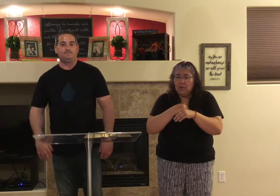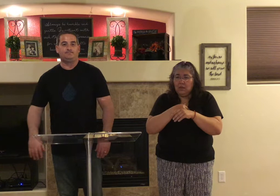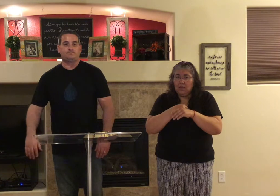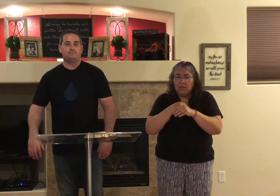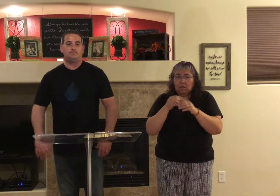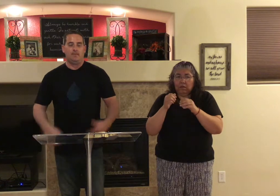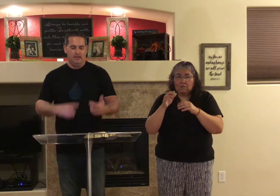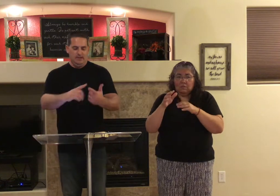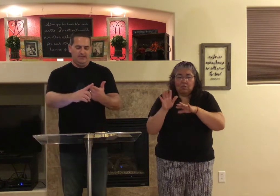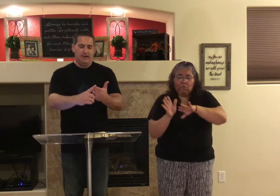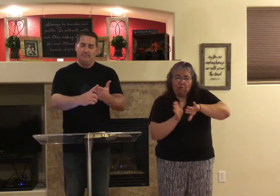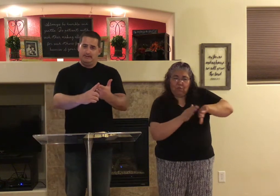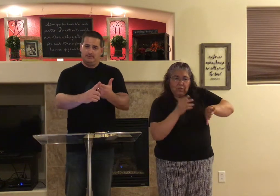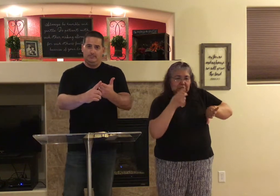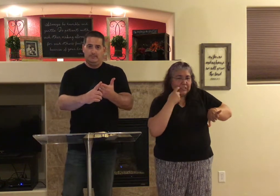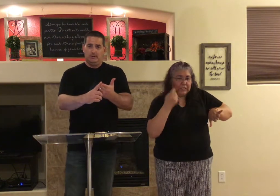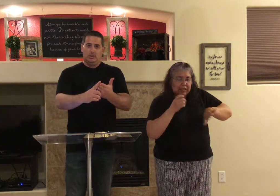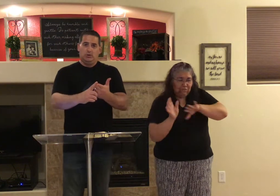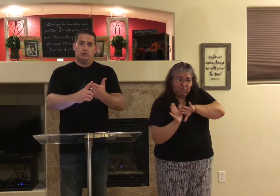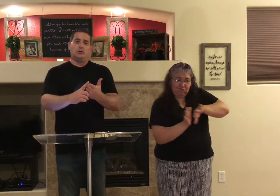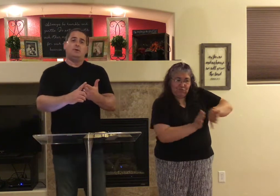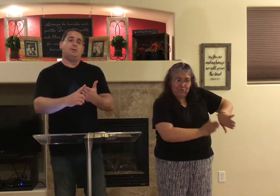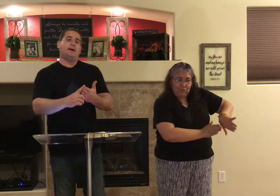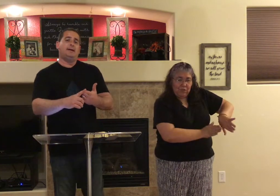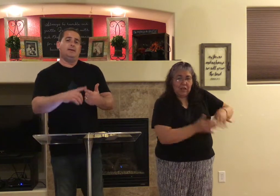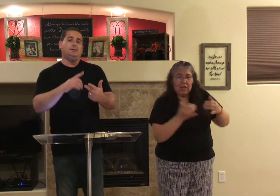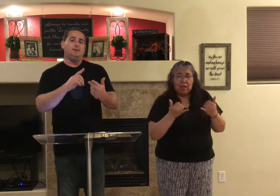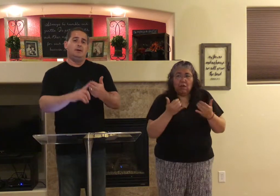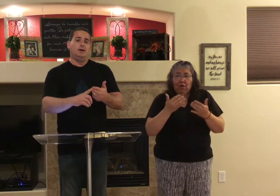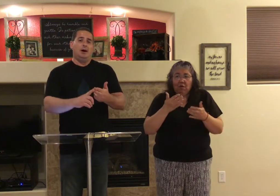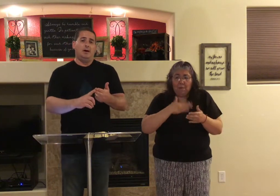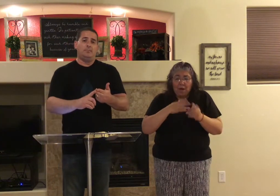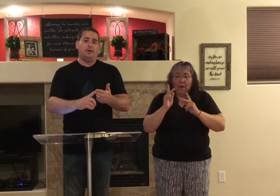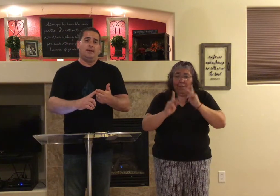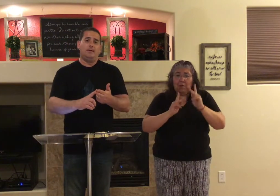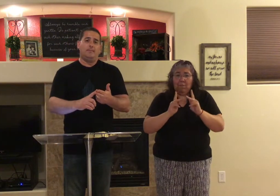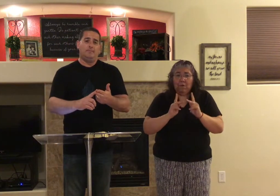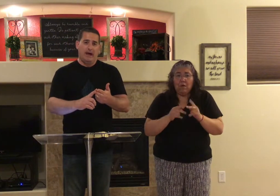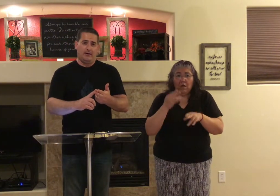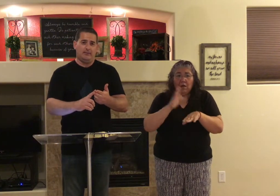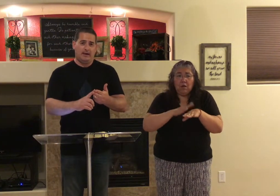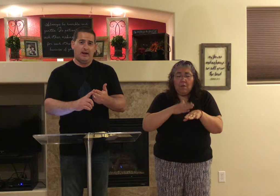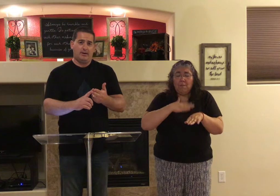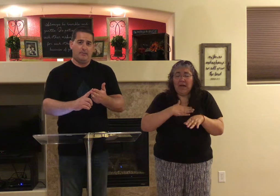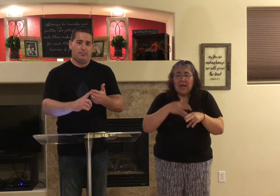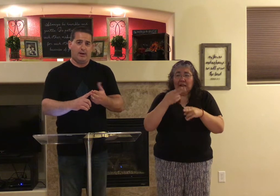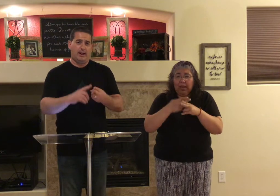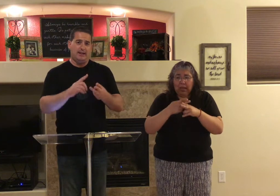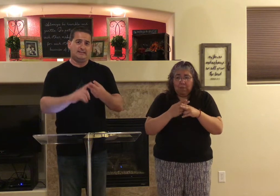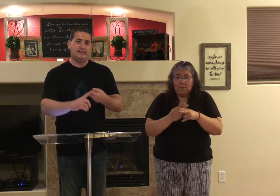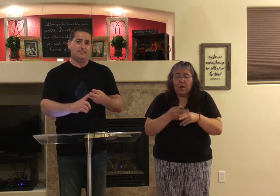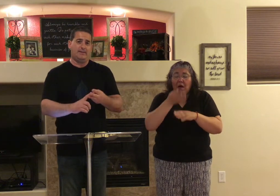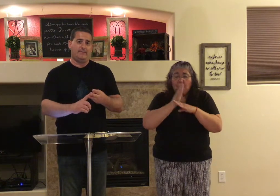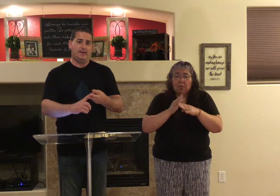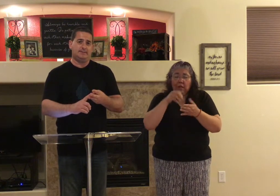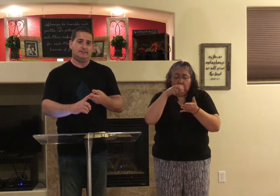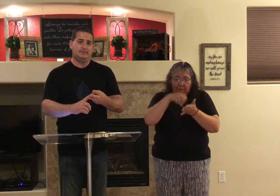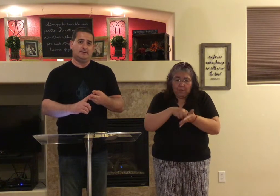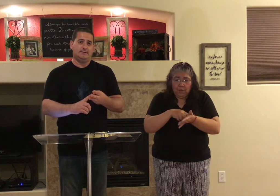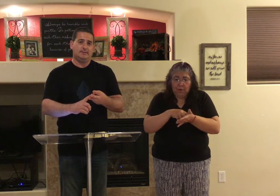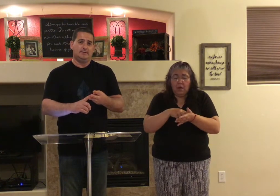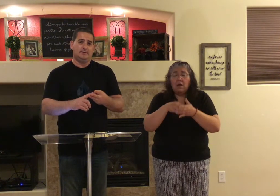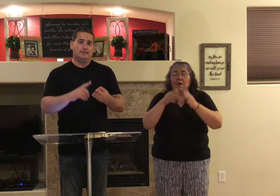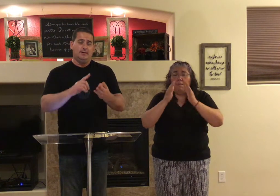sin. If my people, who are called by my name, humbly bow down and pray and seek my